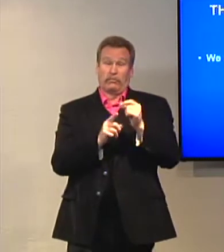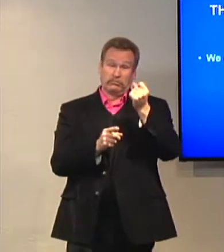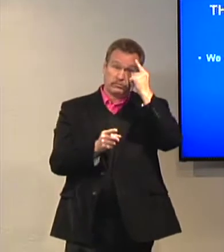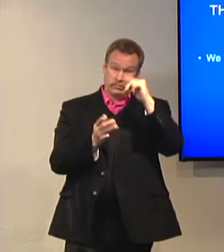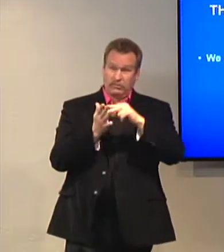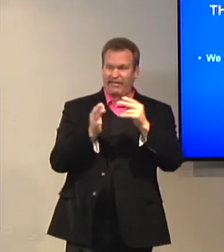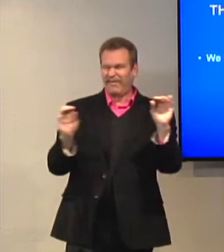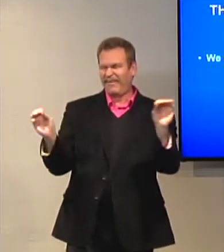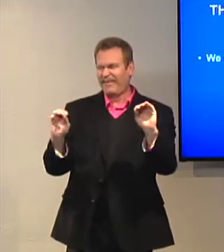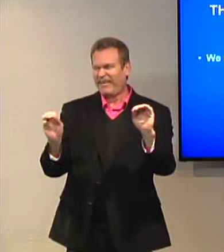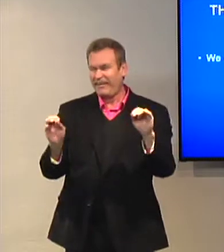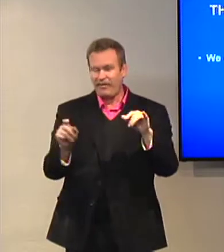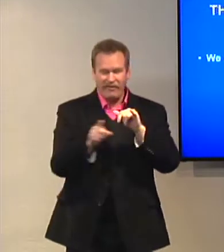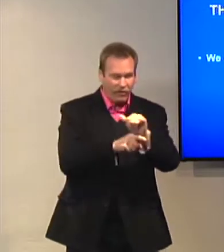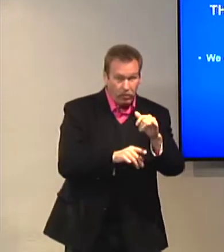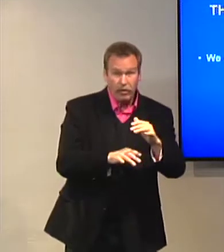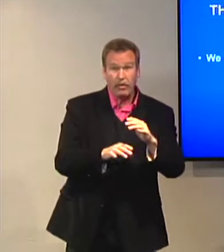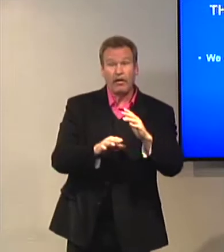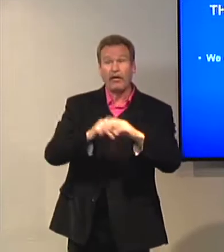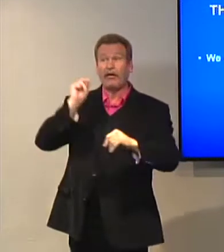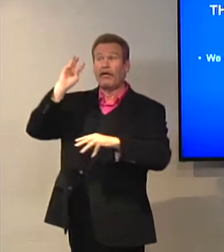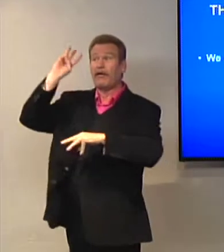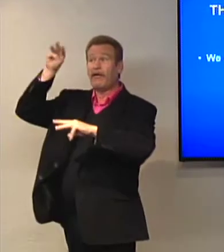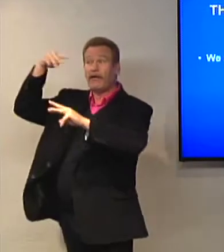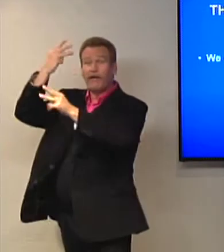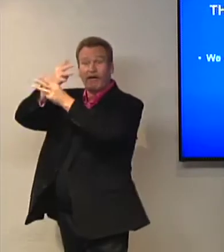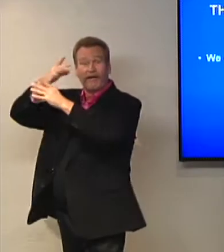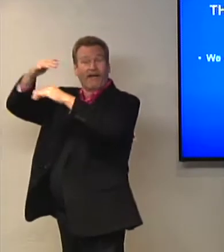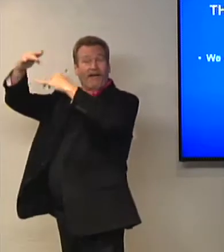and whatever. And I think of those things that I used to do then,